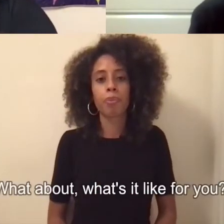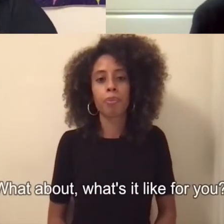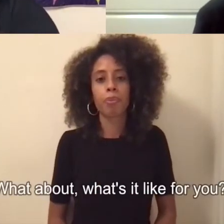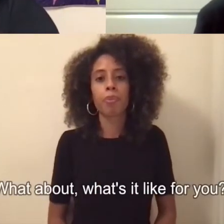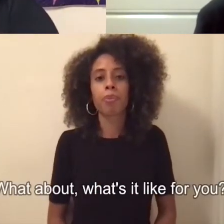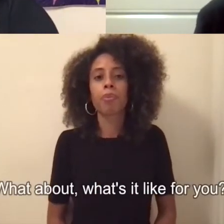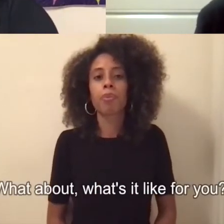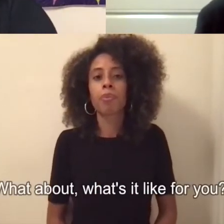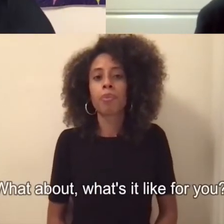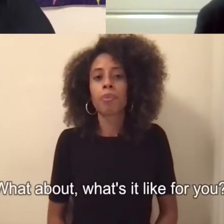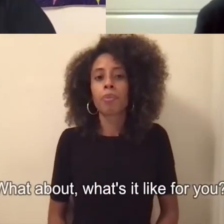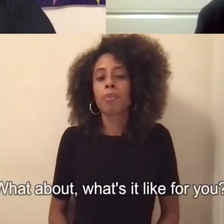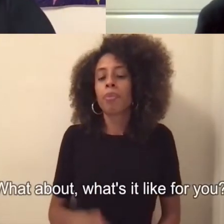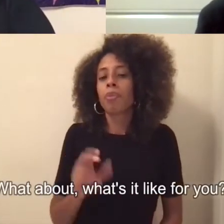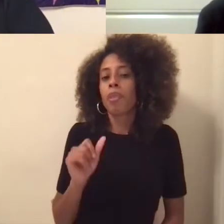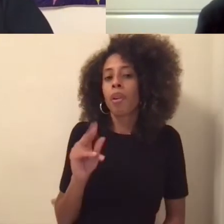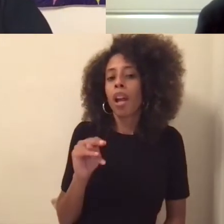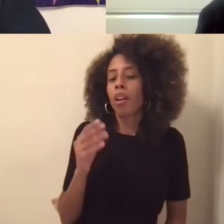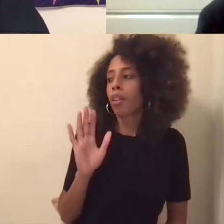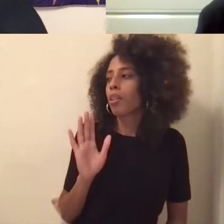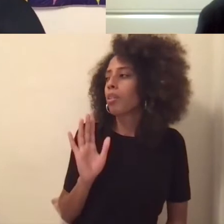What about you? What's it like for you?